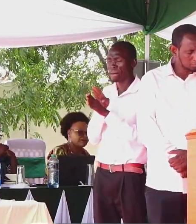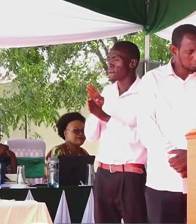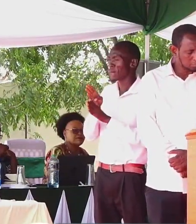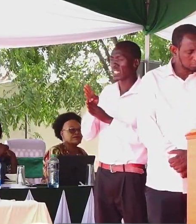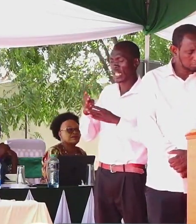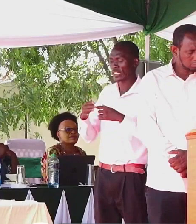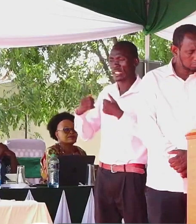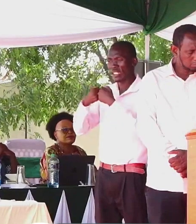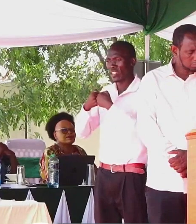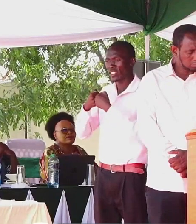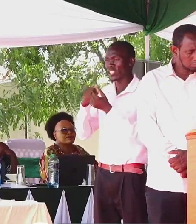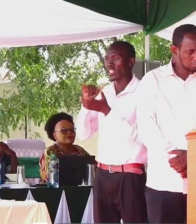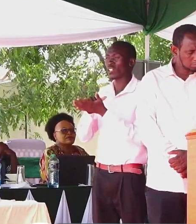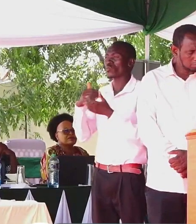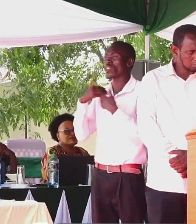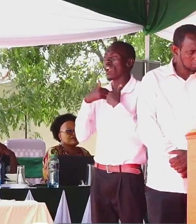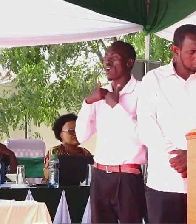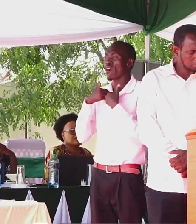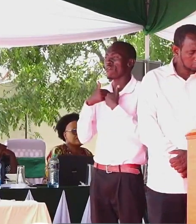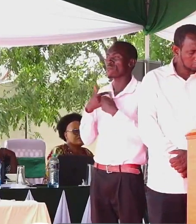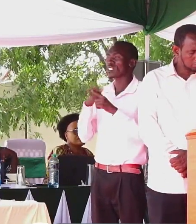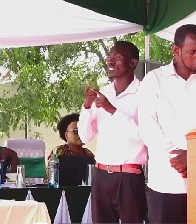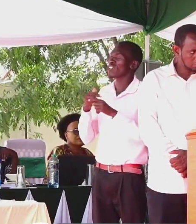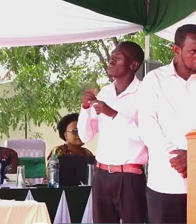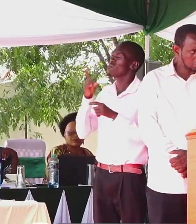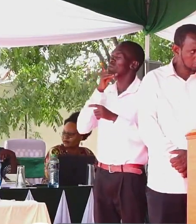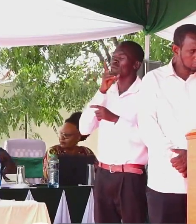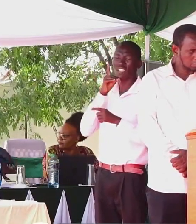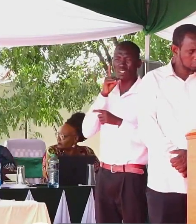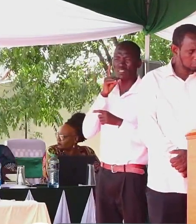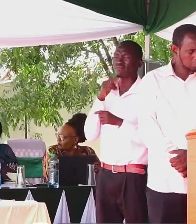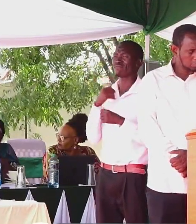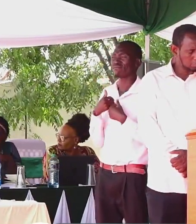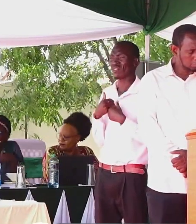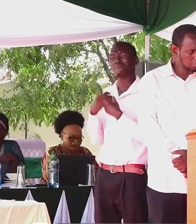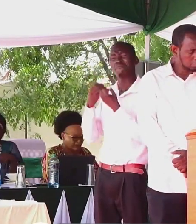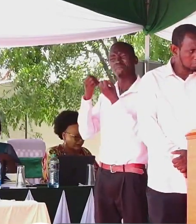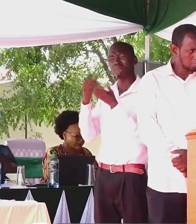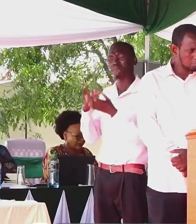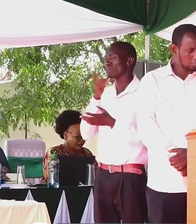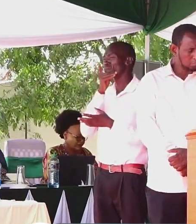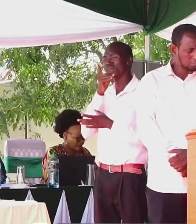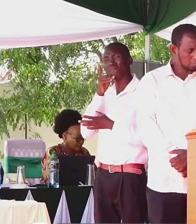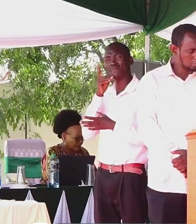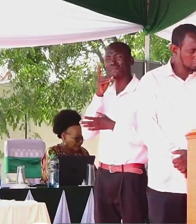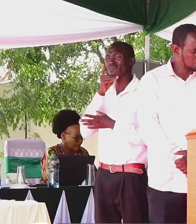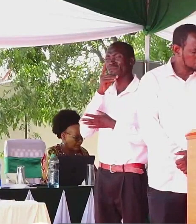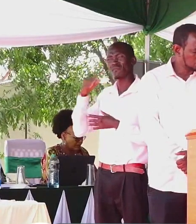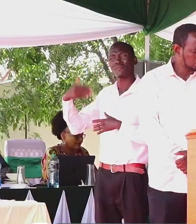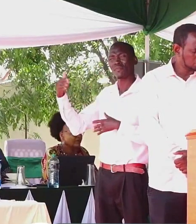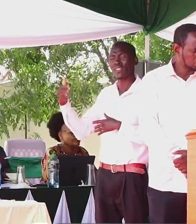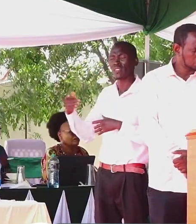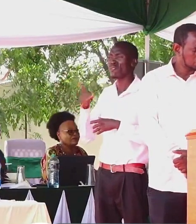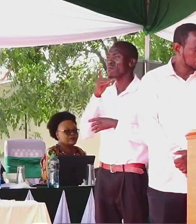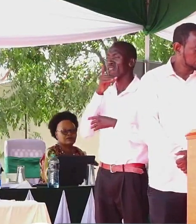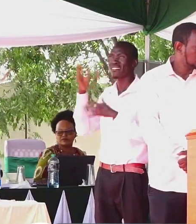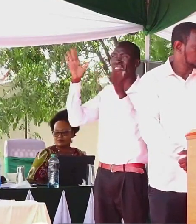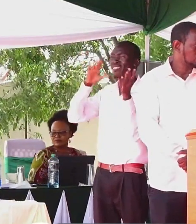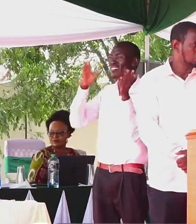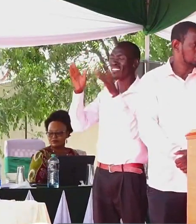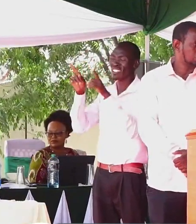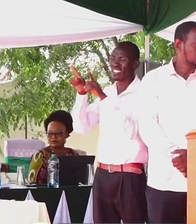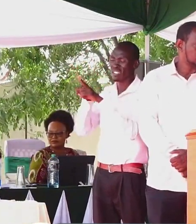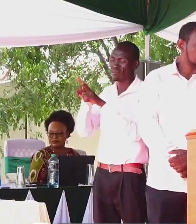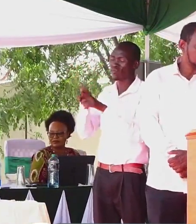have is one, drought. We have frequent drought in our area. The weather is just like this one